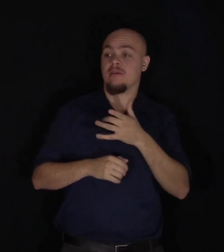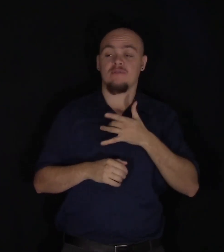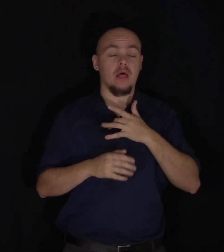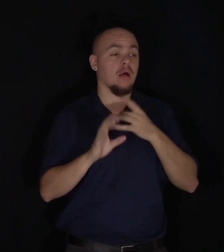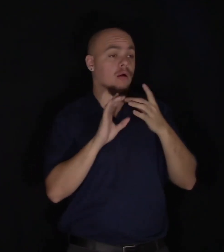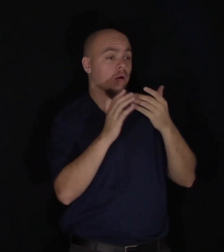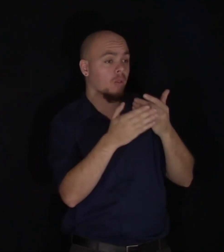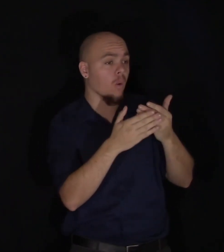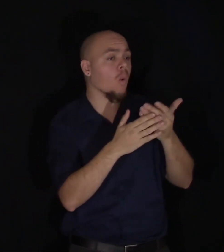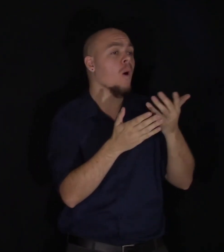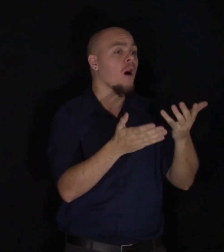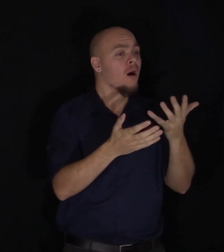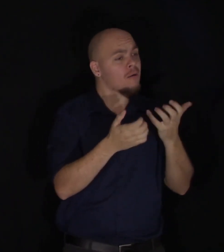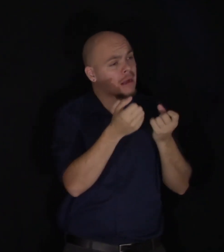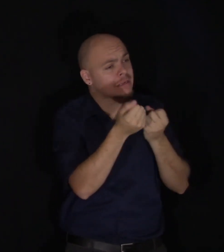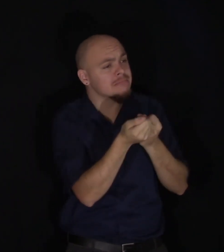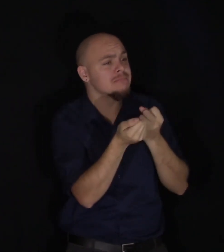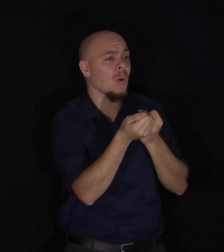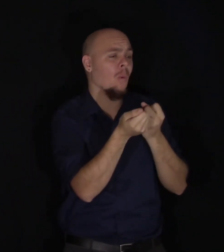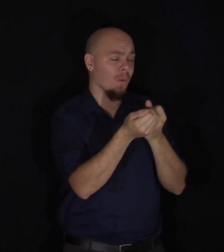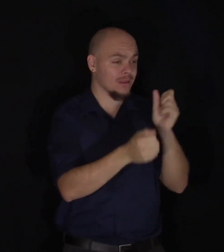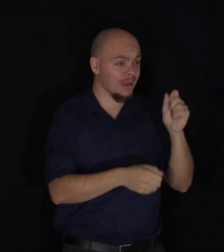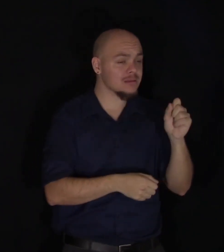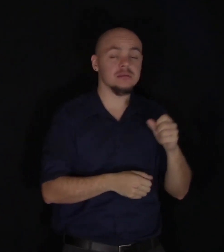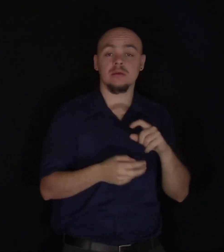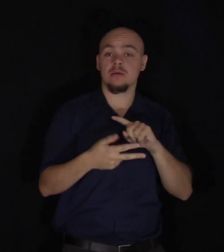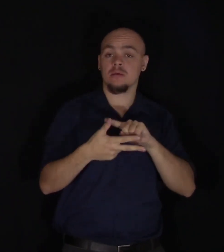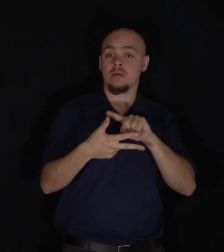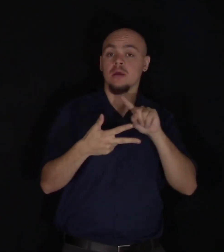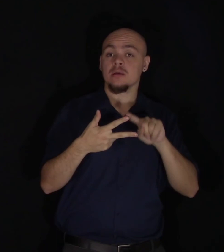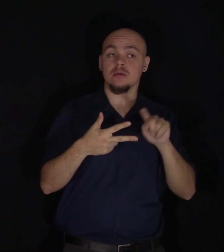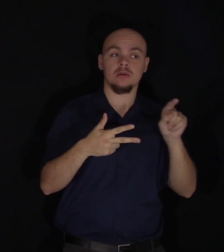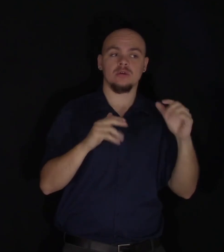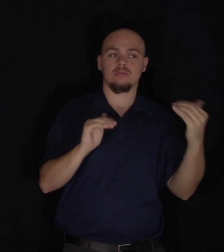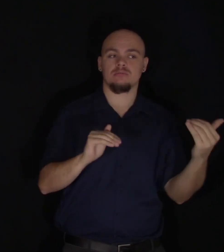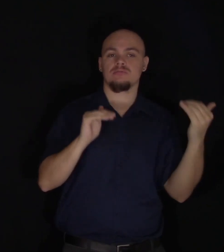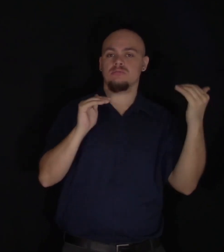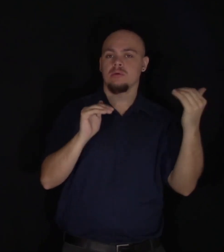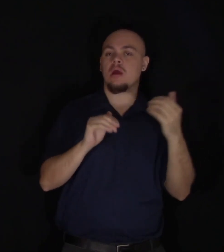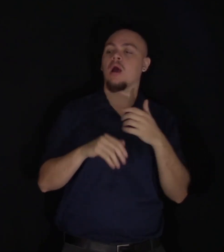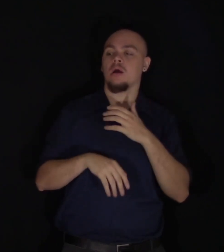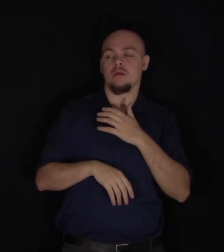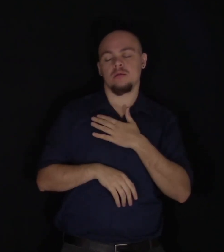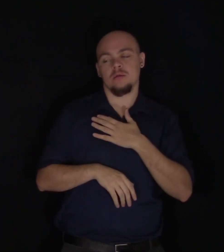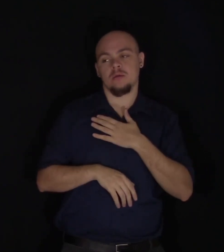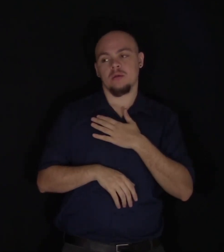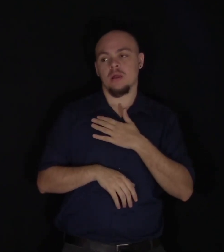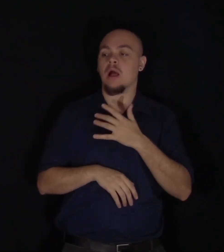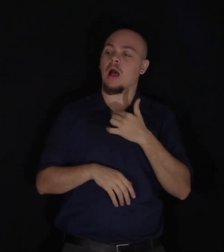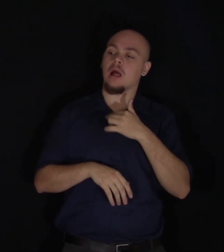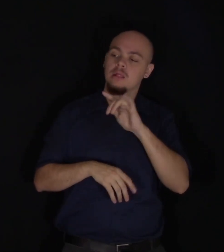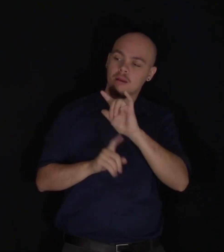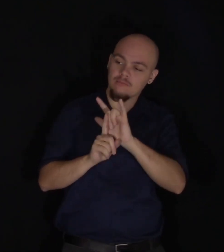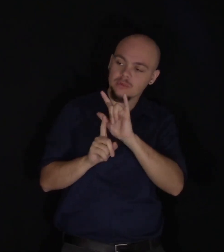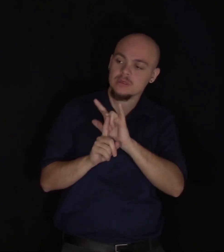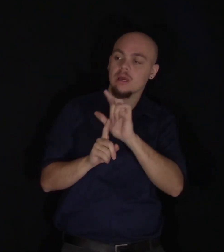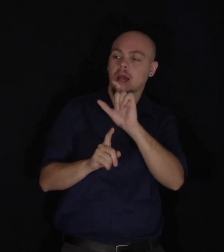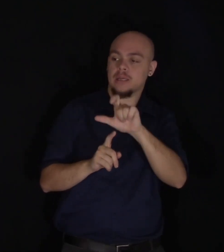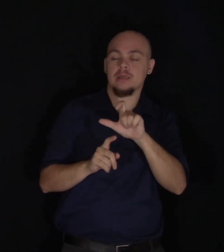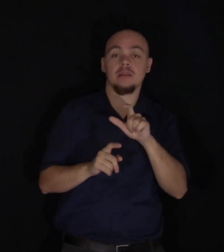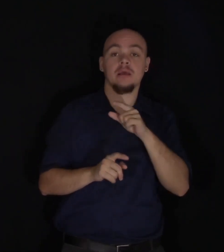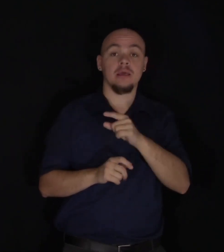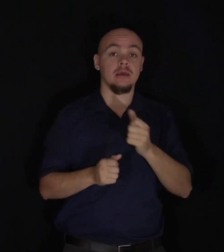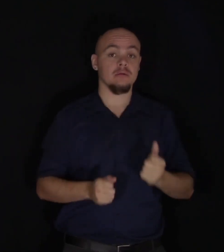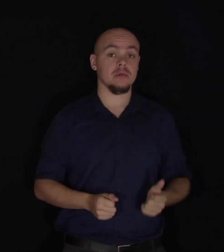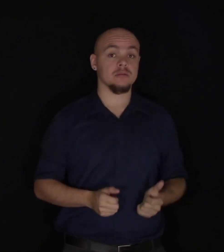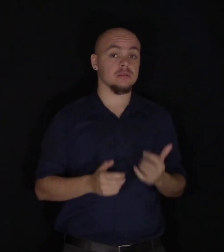he wanted to be there for her. Second, she raised the bar by showing him how much she loved and needed him, which inspired him